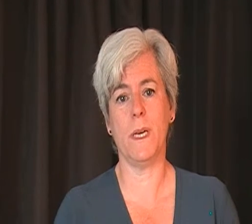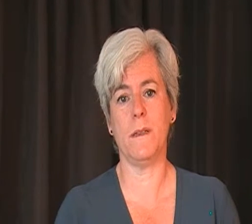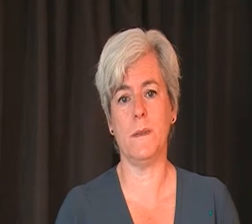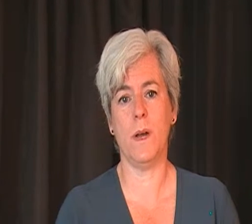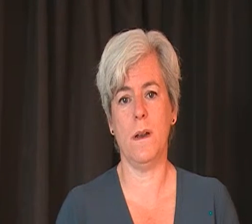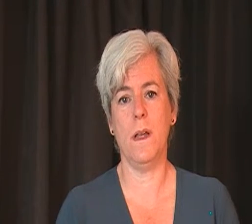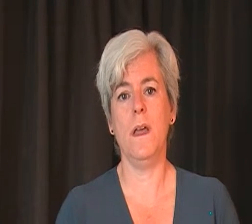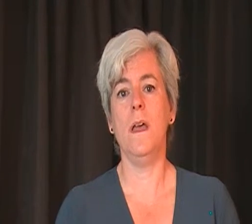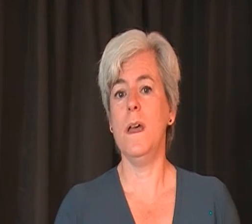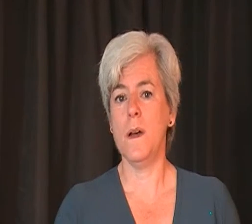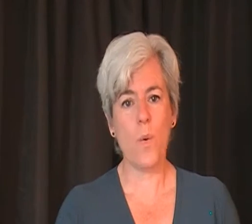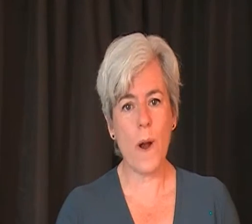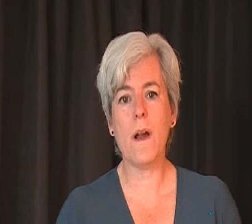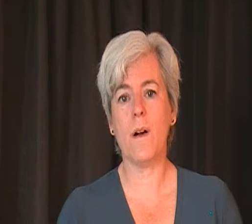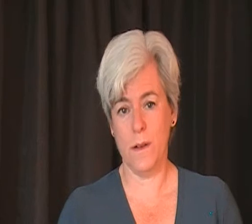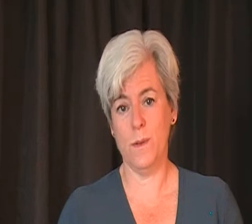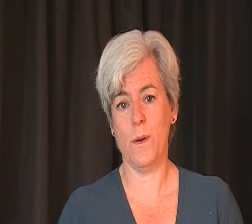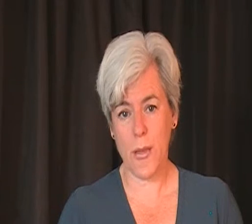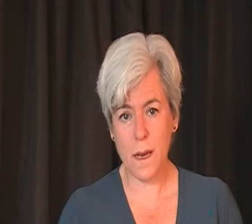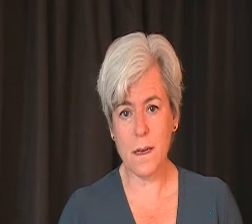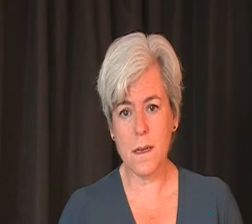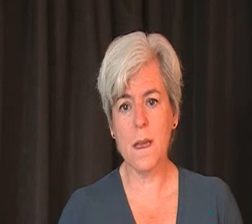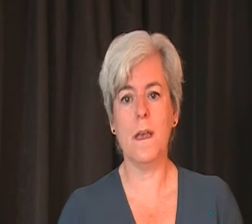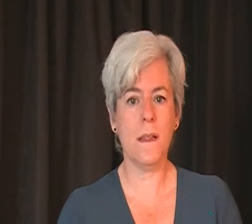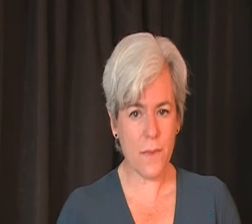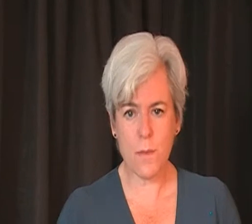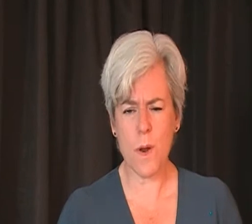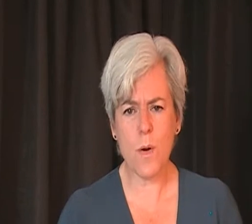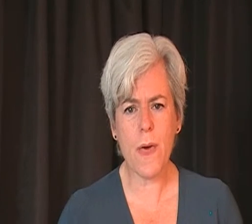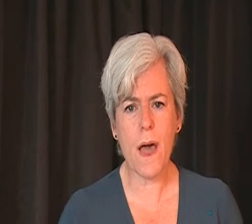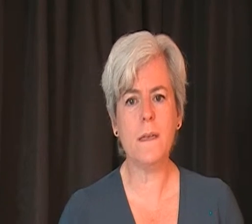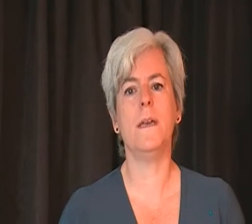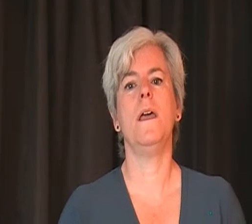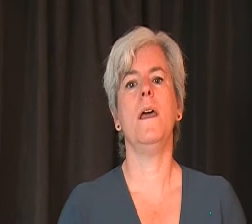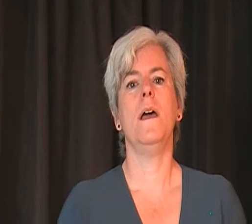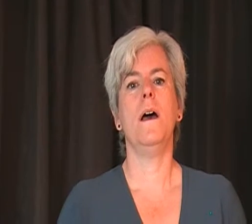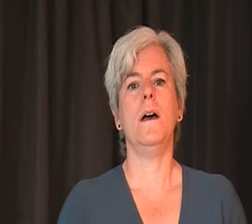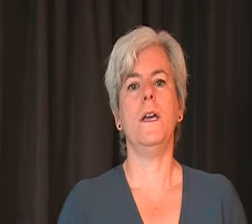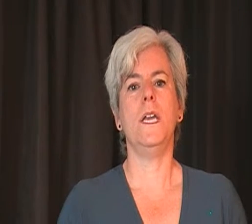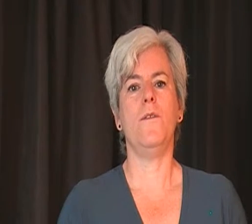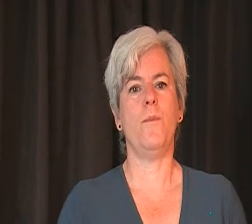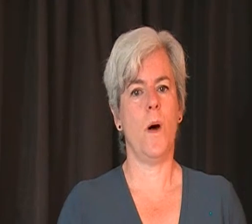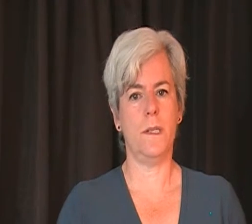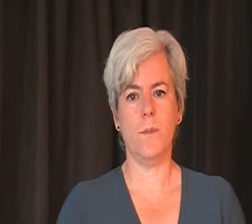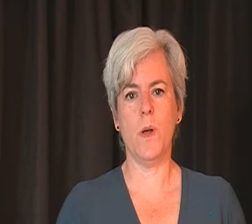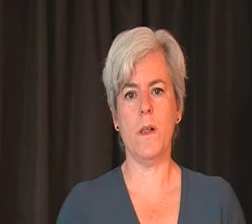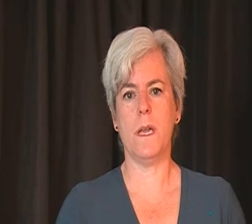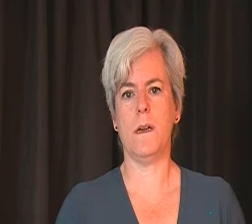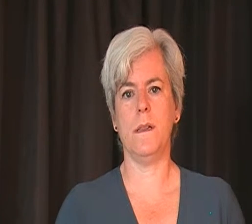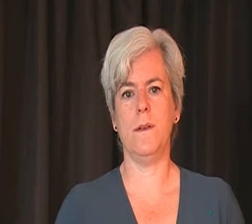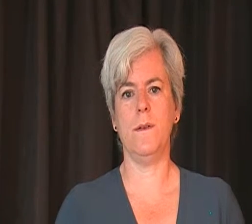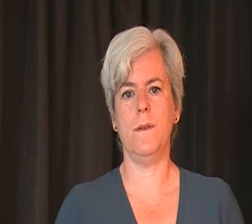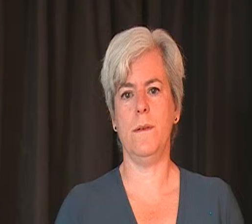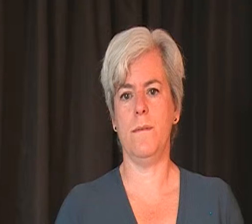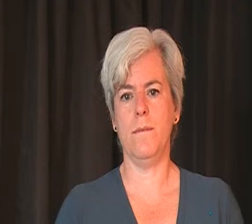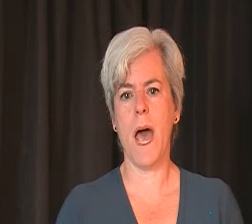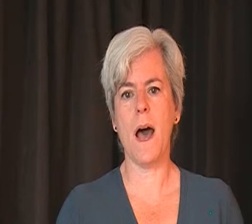flubbing this one. Where are you located? Let them know that. If possible, include